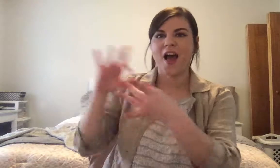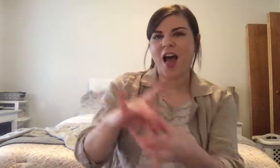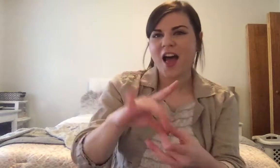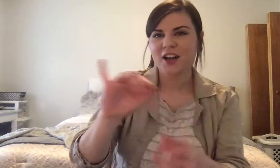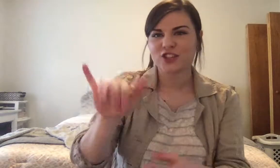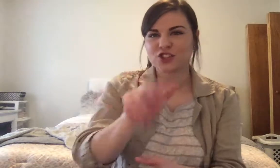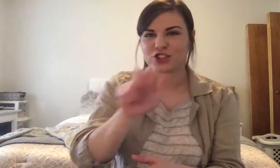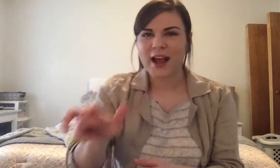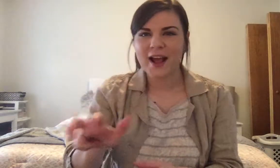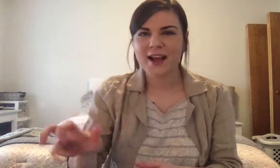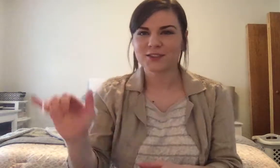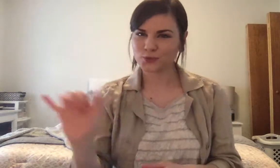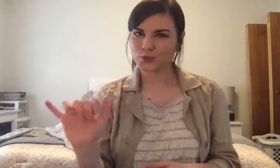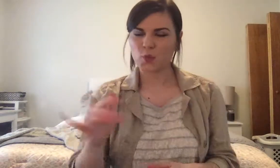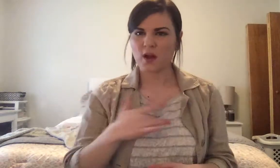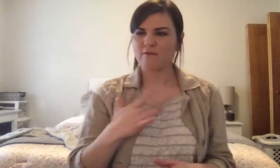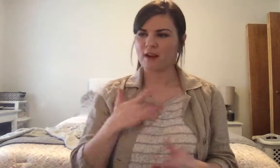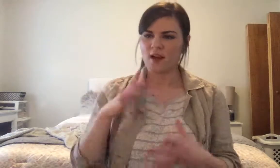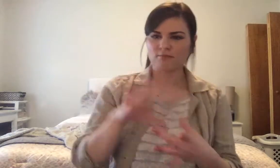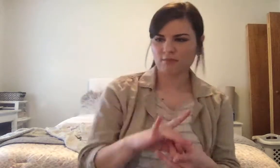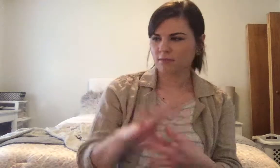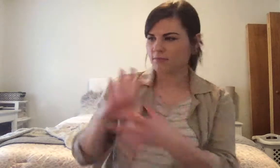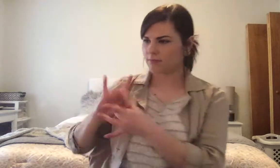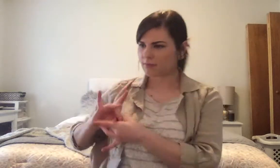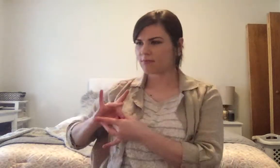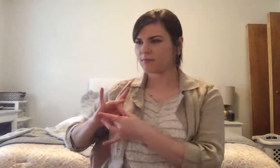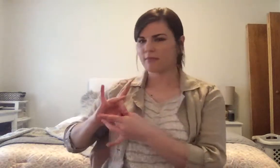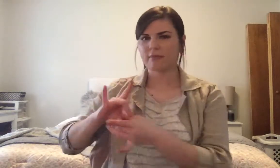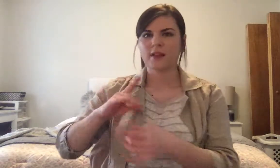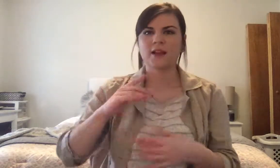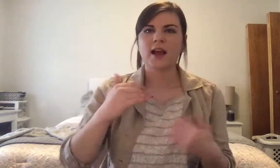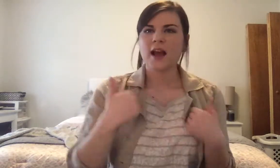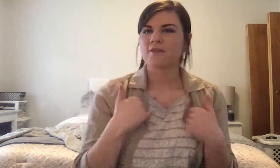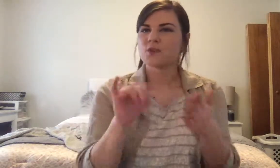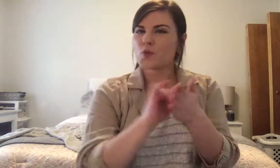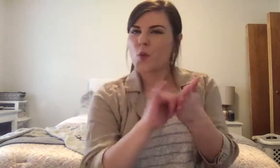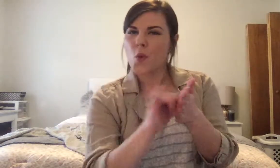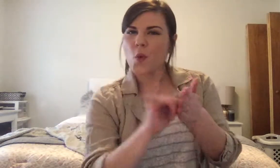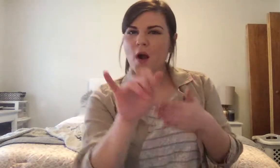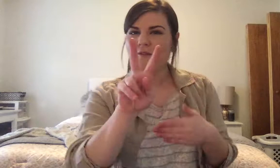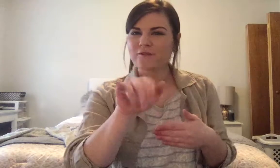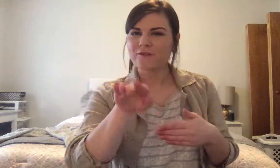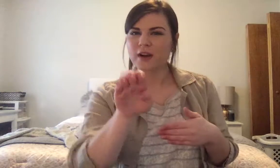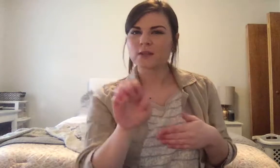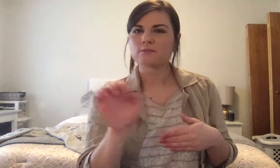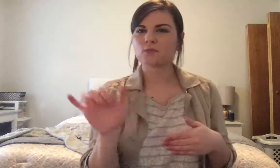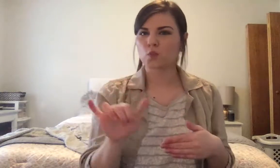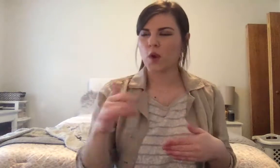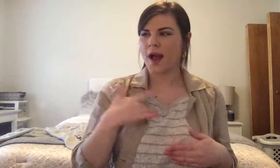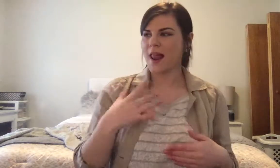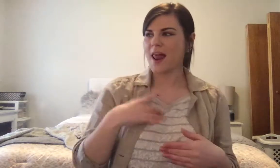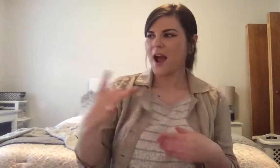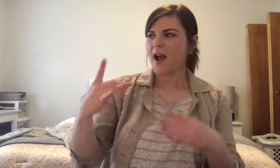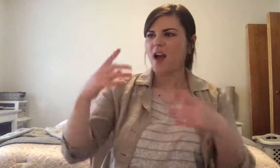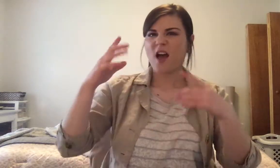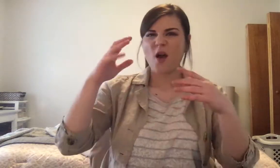and even the vibe of the song is very New York vibe to it, and that's kind of what I wanted to go with that series, just that